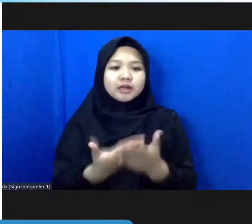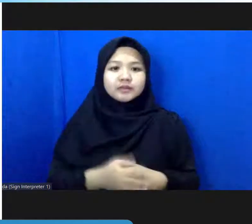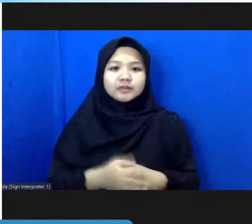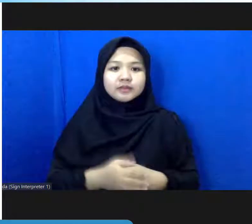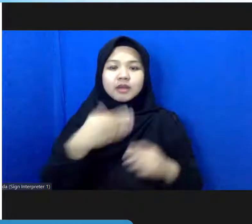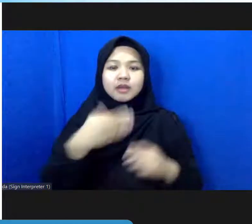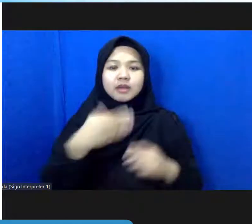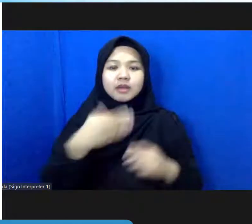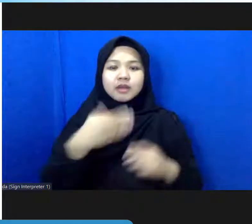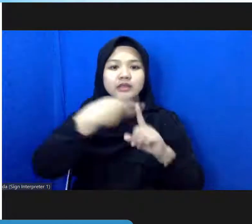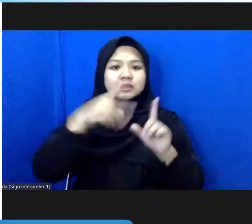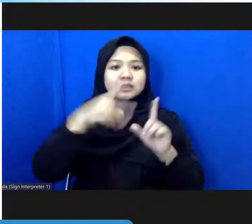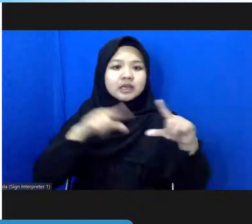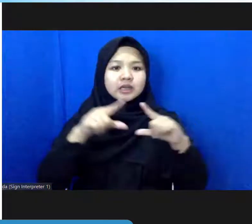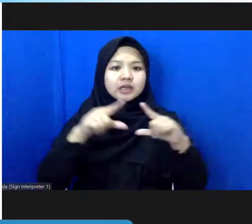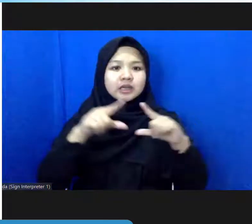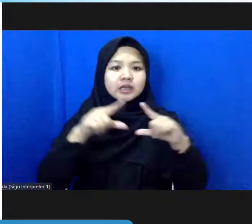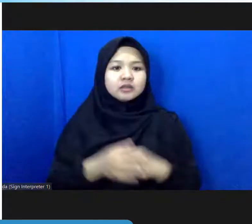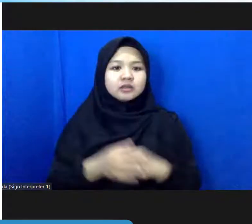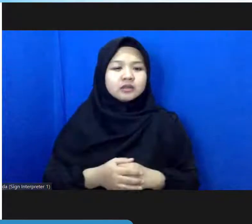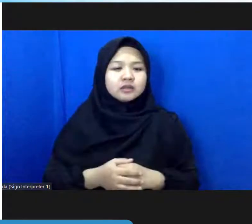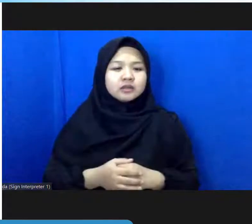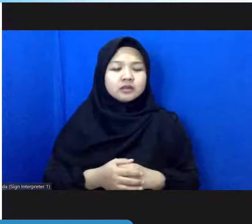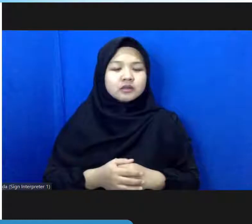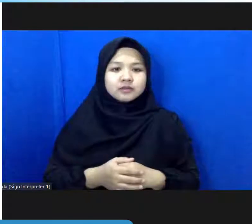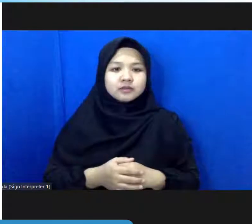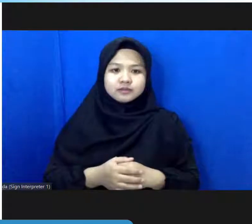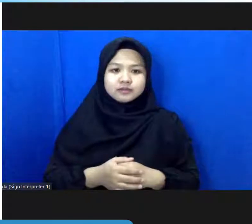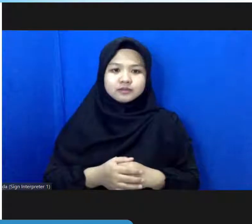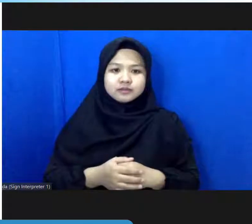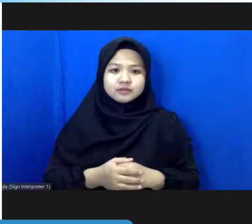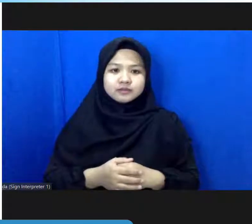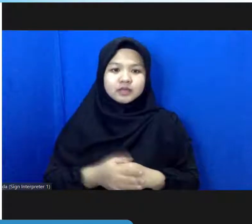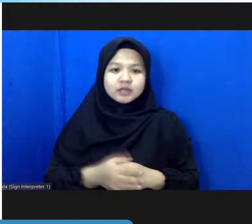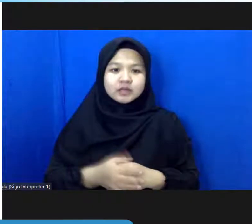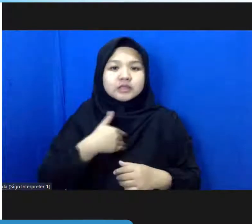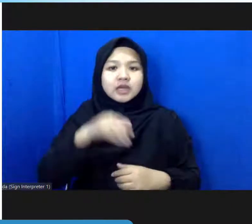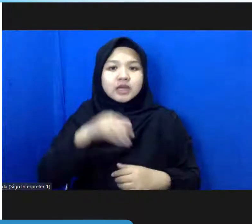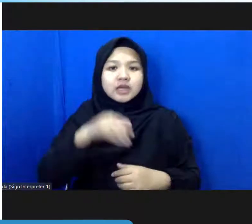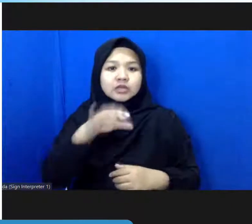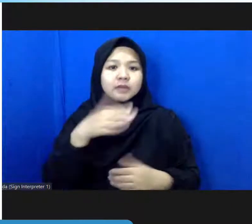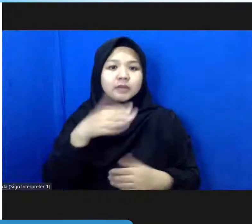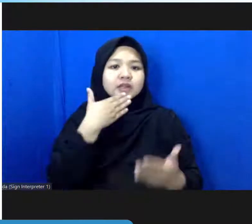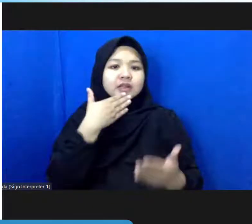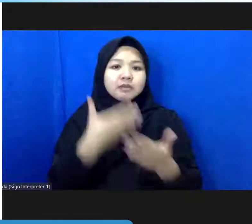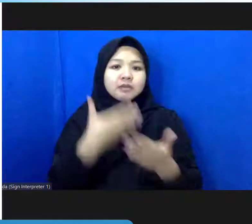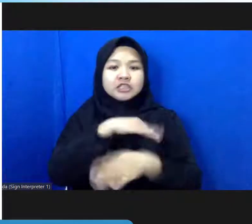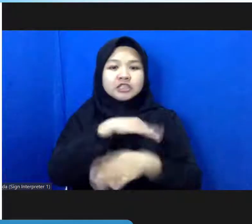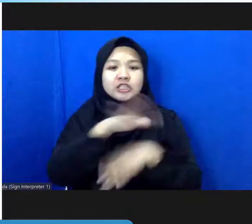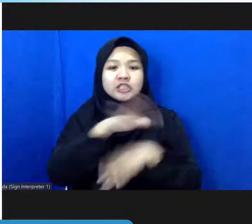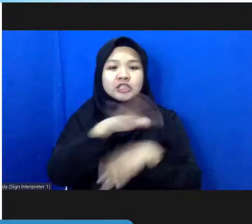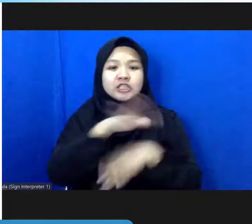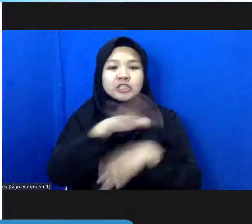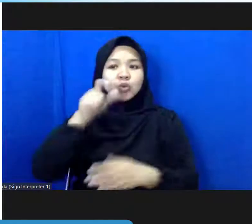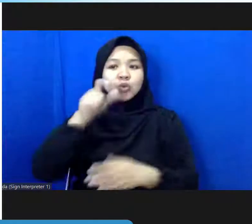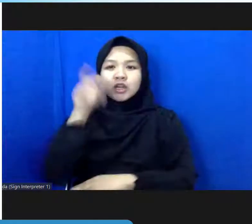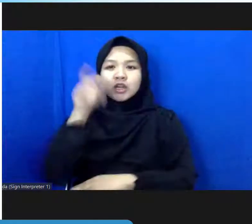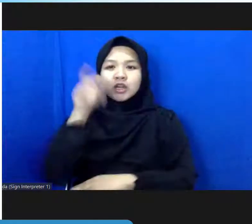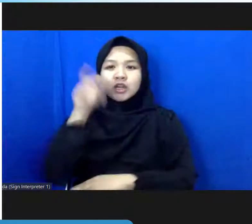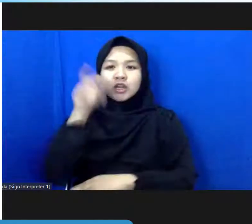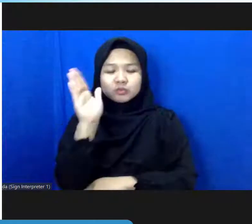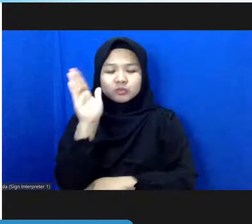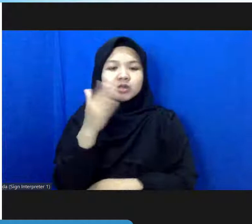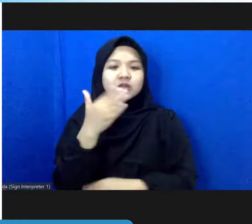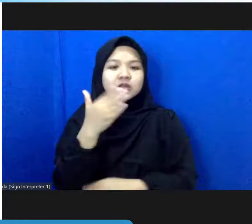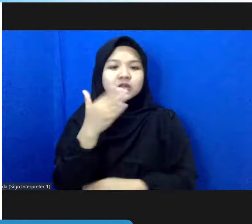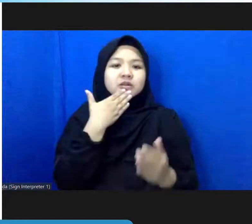So before we end this meeting, I would like to thank all the panelists. Thank you,